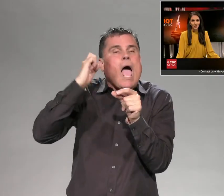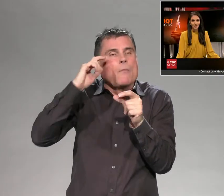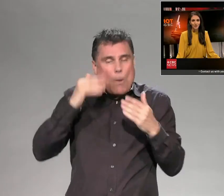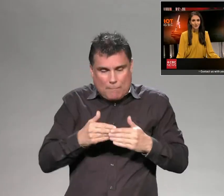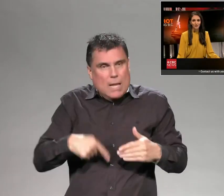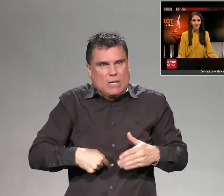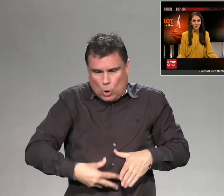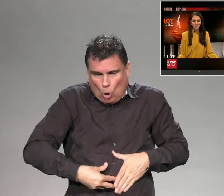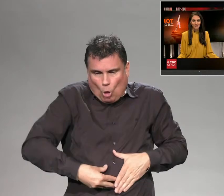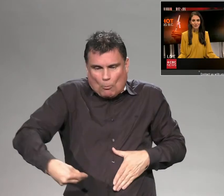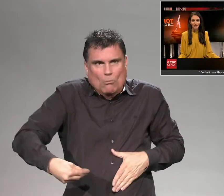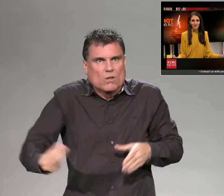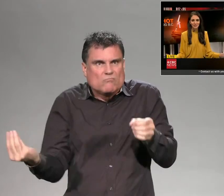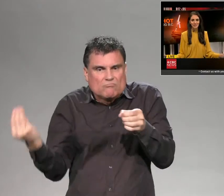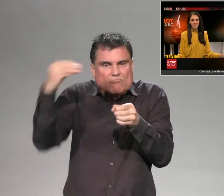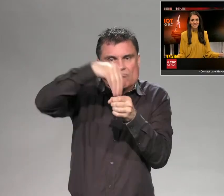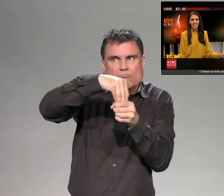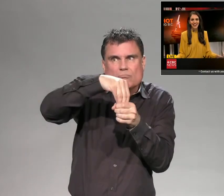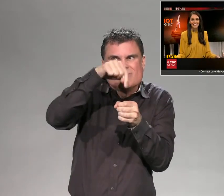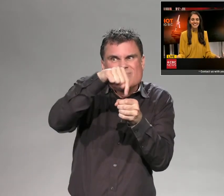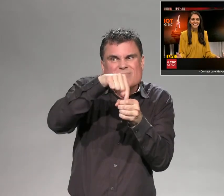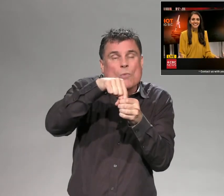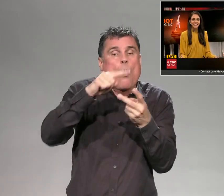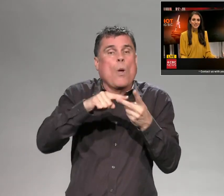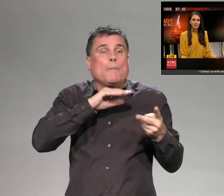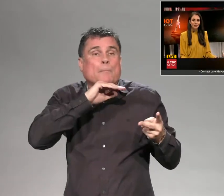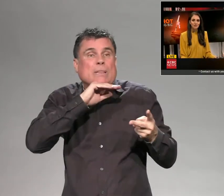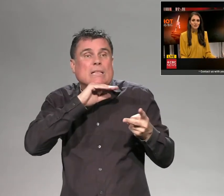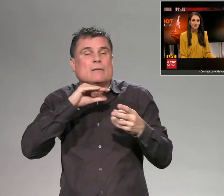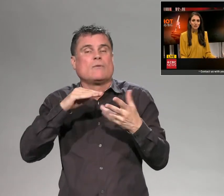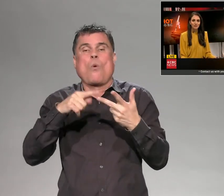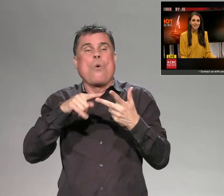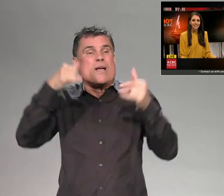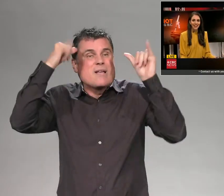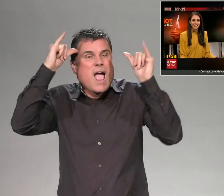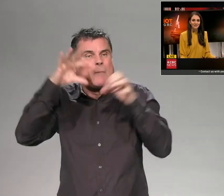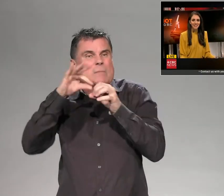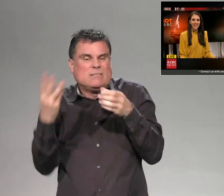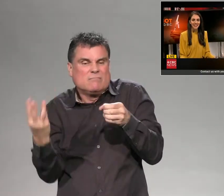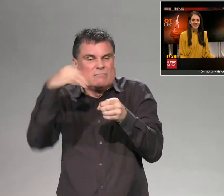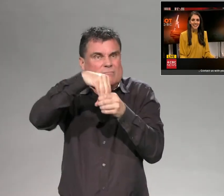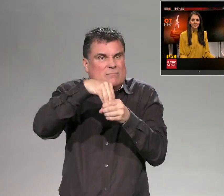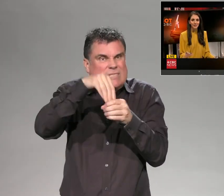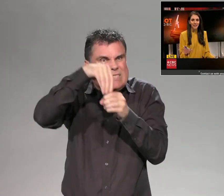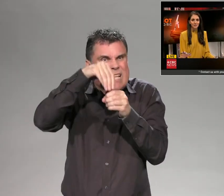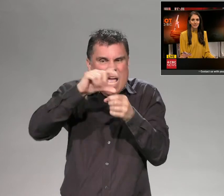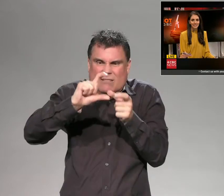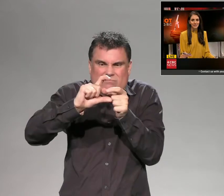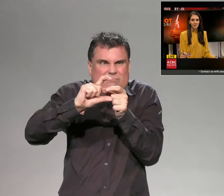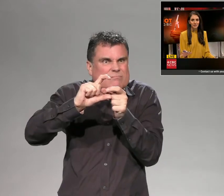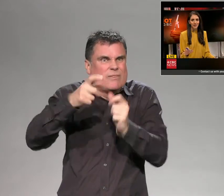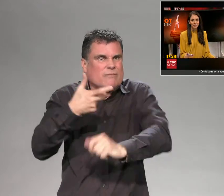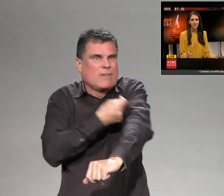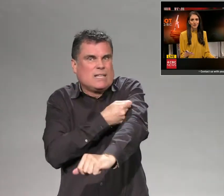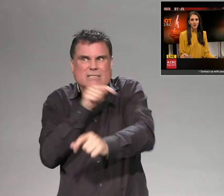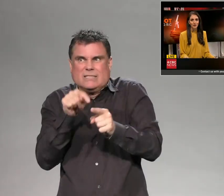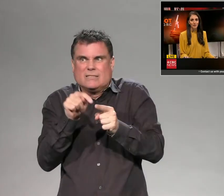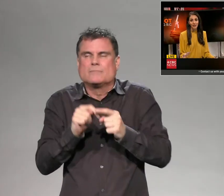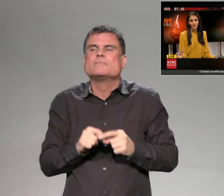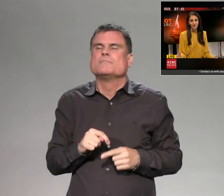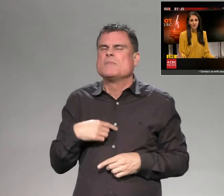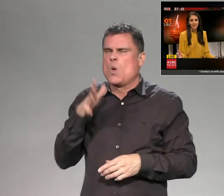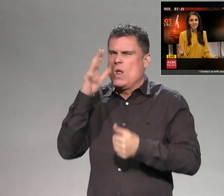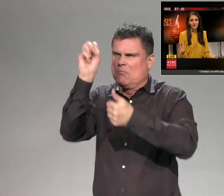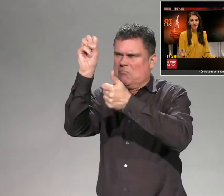A lot of questions there for you, Dr. Henry, but I think you're used to that. Let's go through them as briefly as we can. And if you can, please answer with yes or